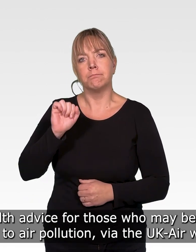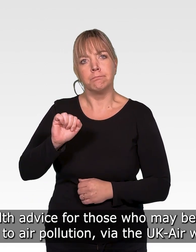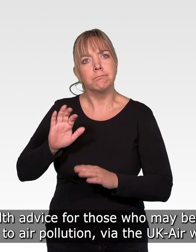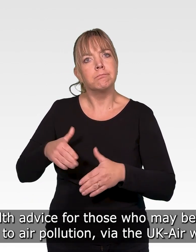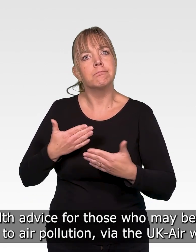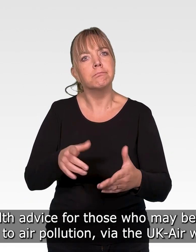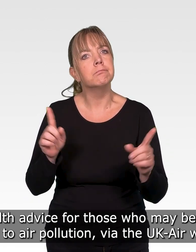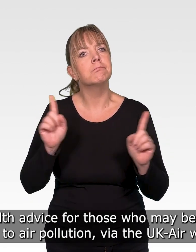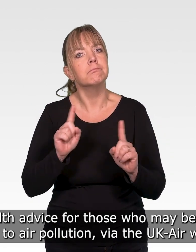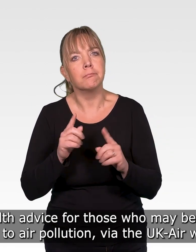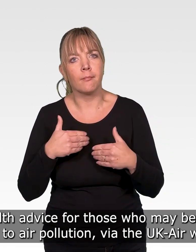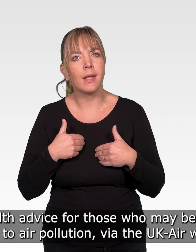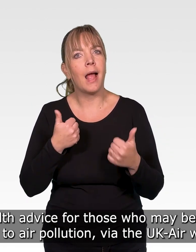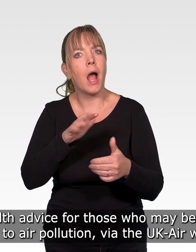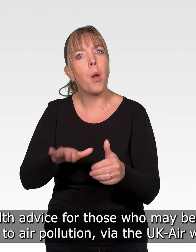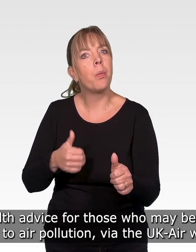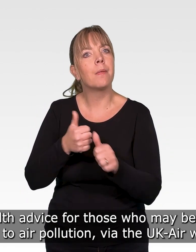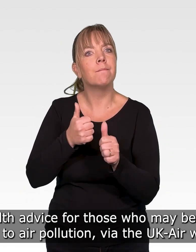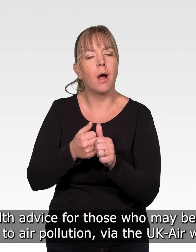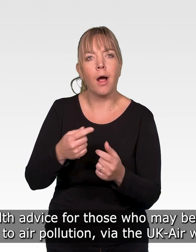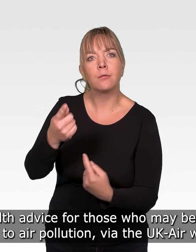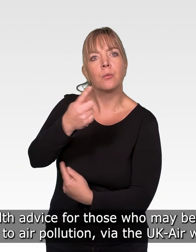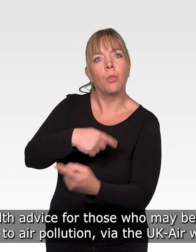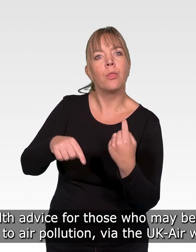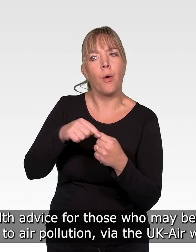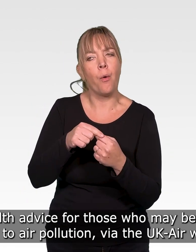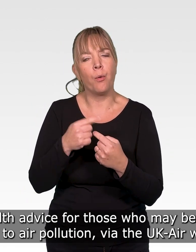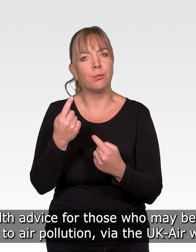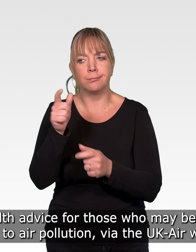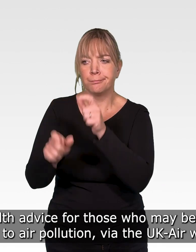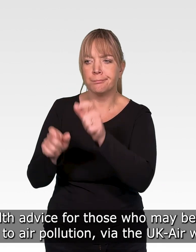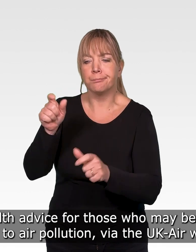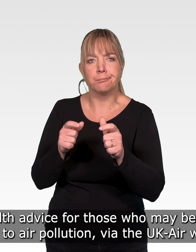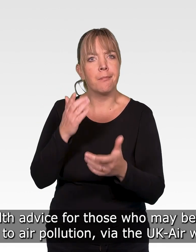Health advice for those who may be particularly sensitive to air pollution.